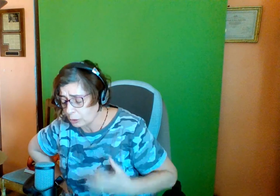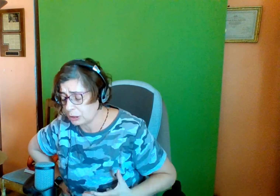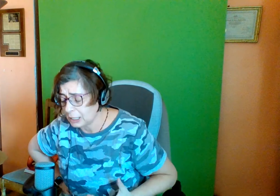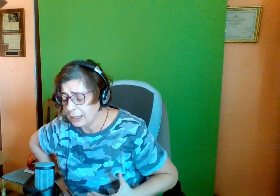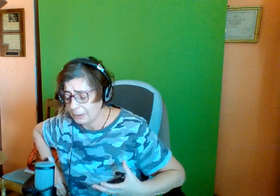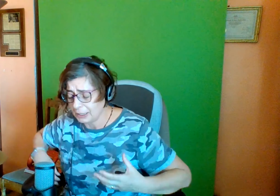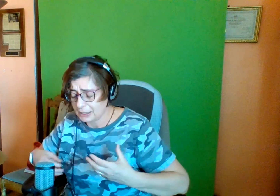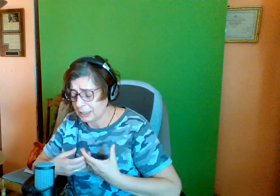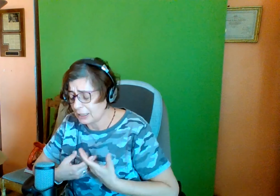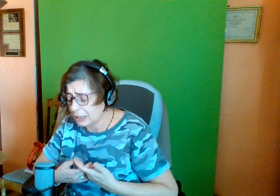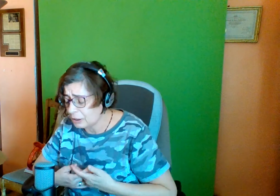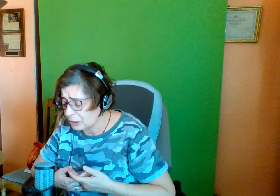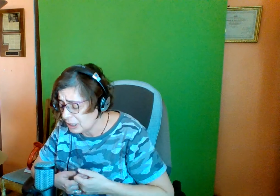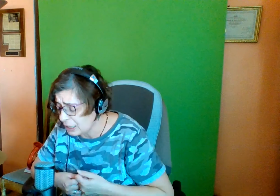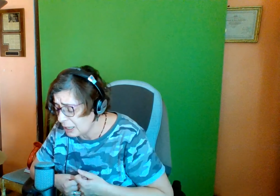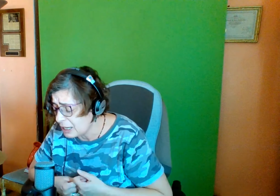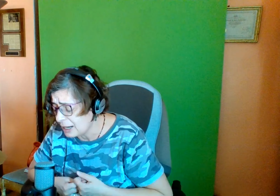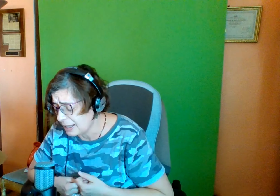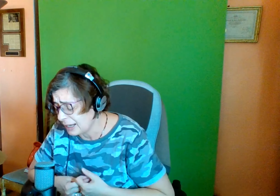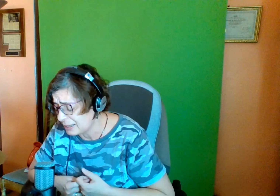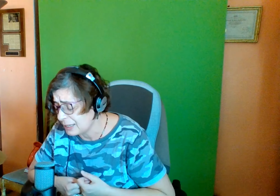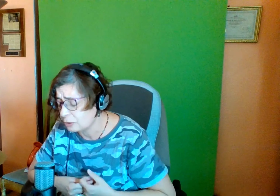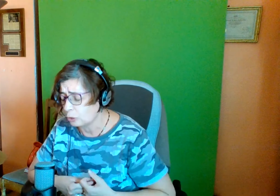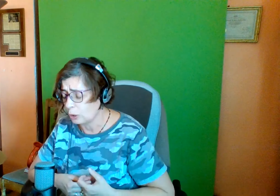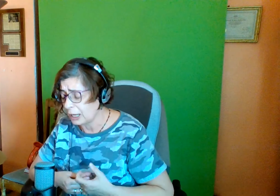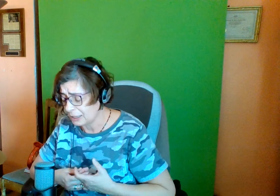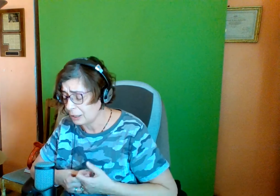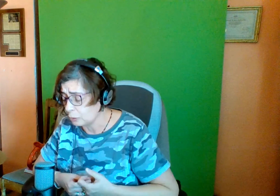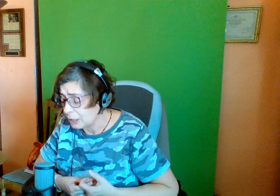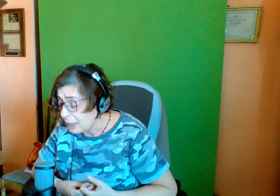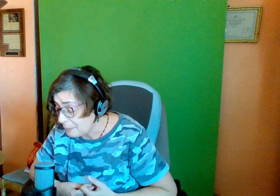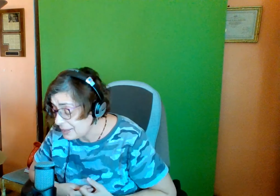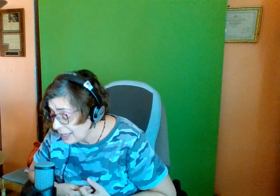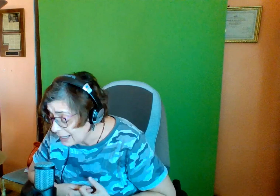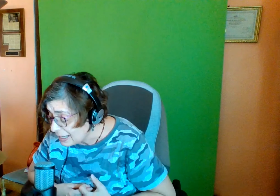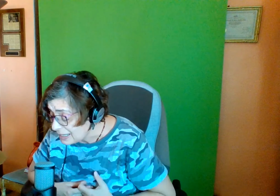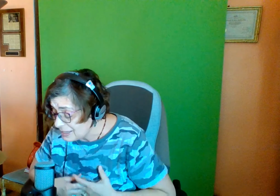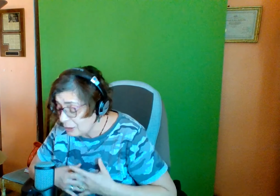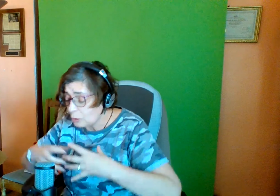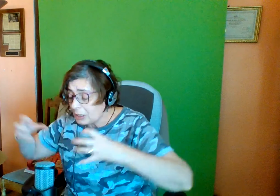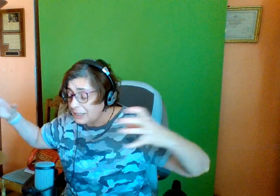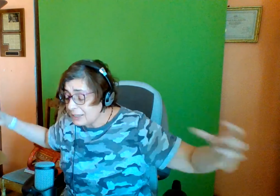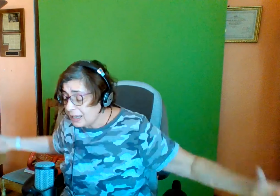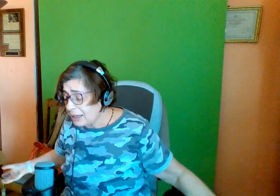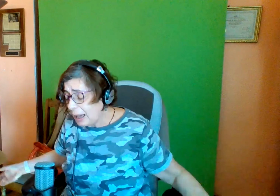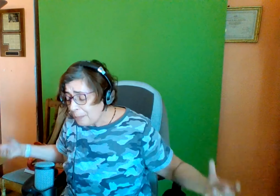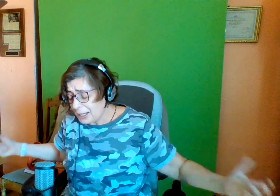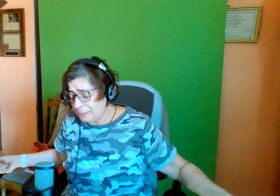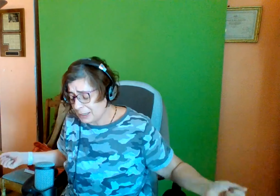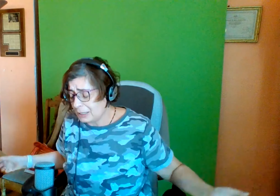sea costeable, que sea el acceso a la salud mental, sino que